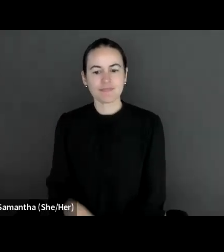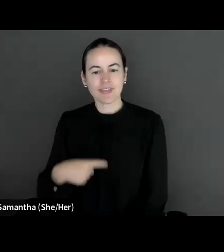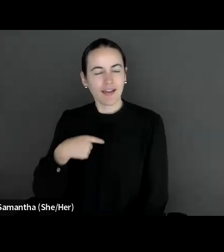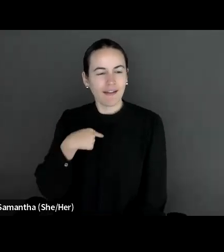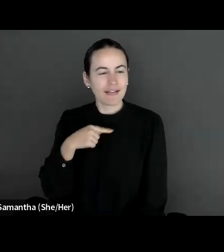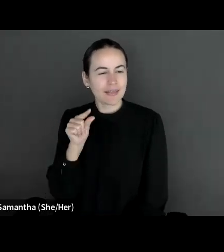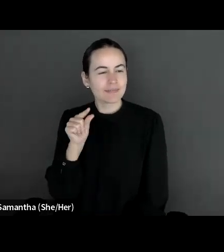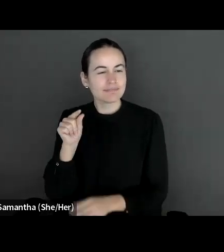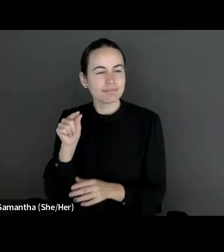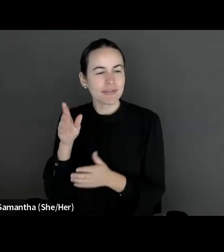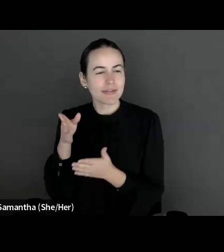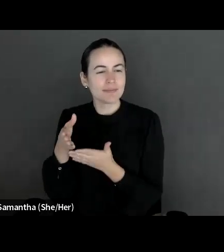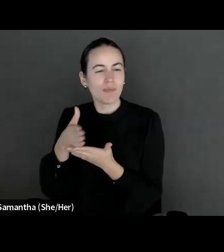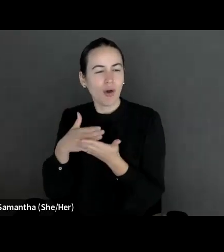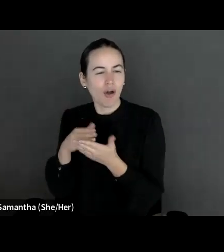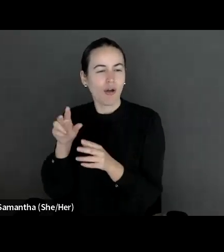proficiency.